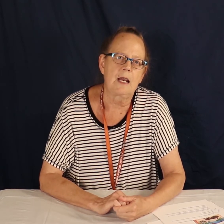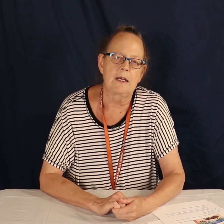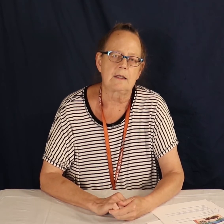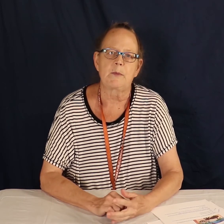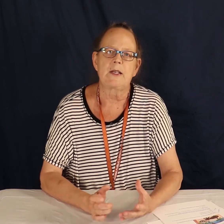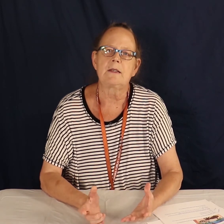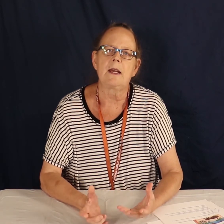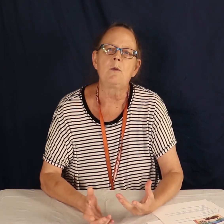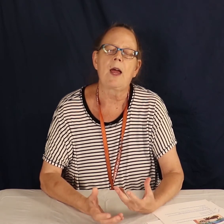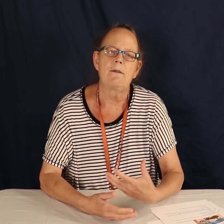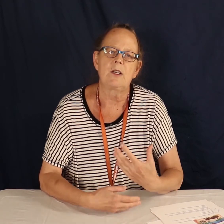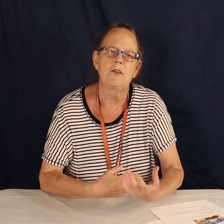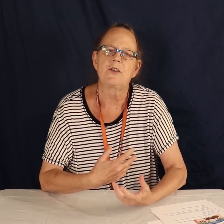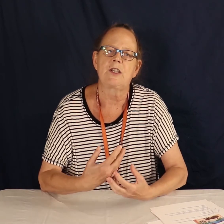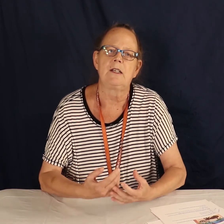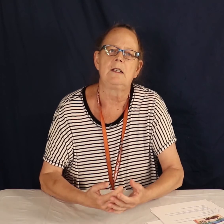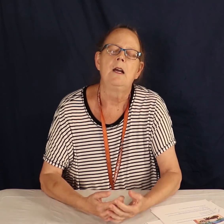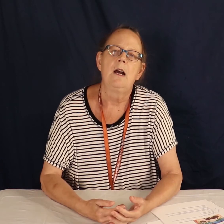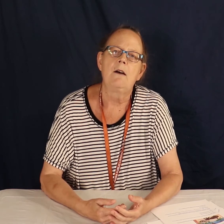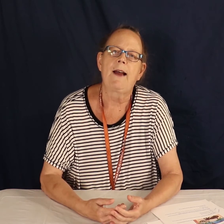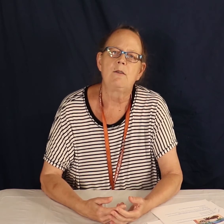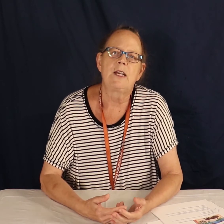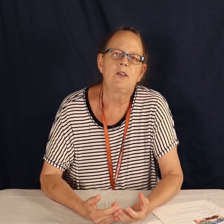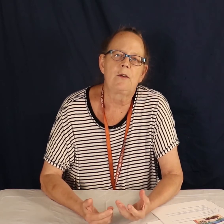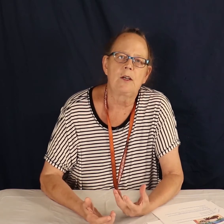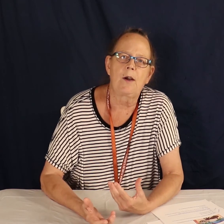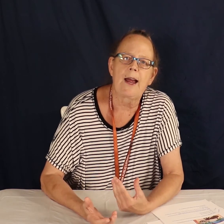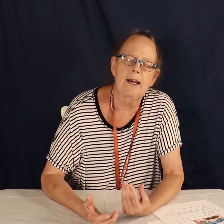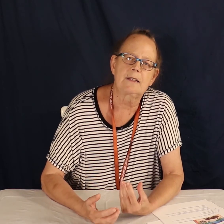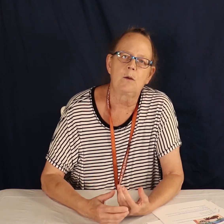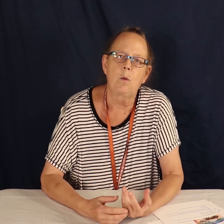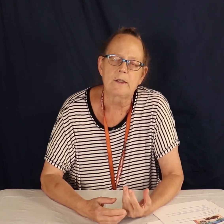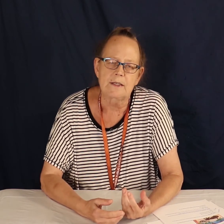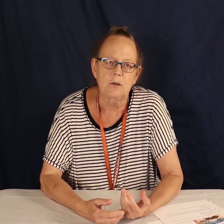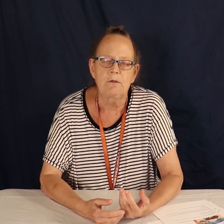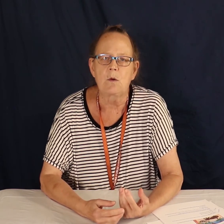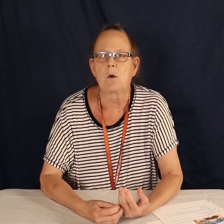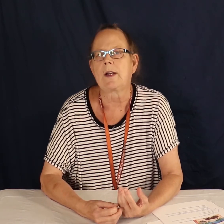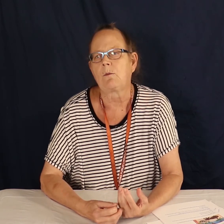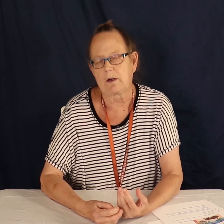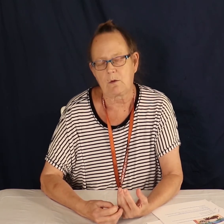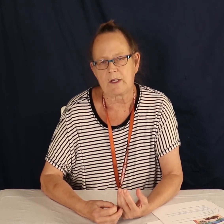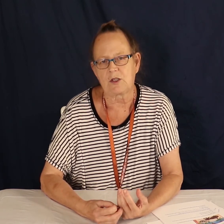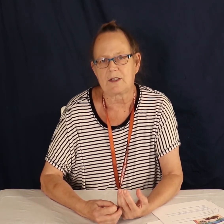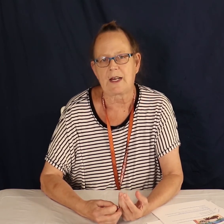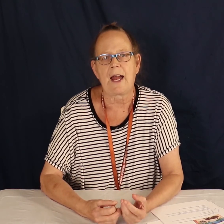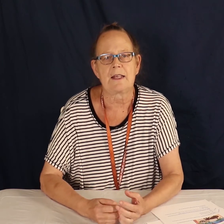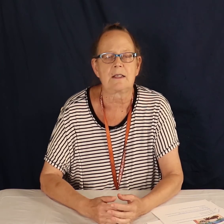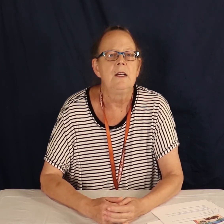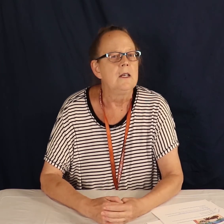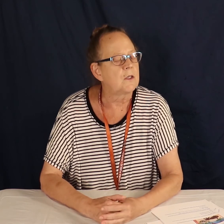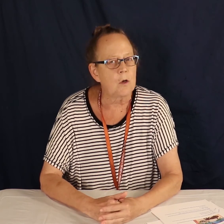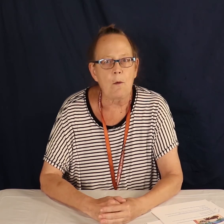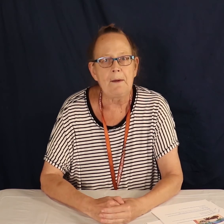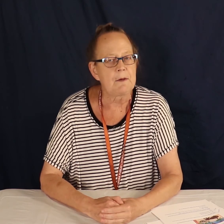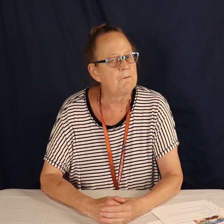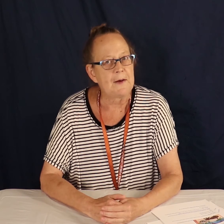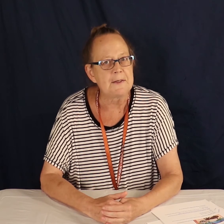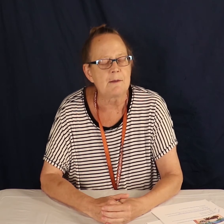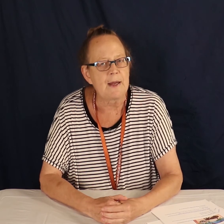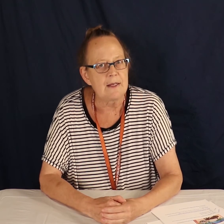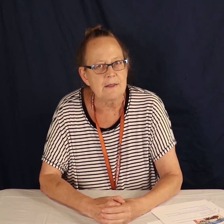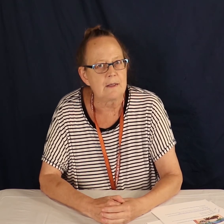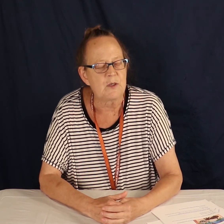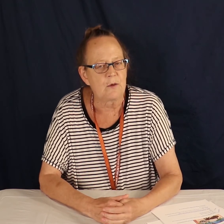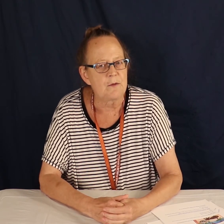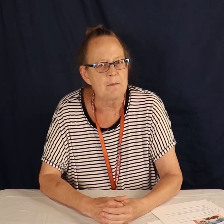science classes because they will have an understanding of how nature interacts and what to look for and what questions to ask. So go out and